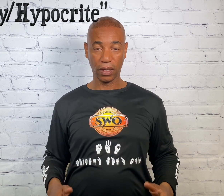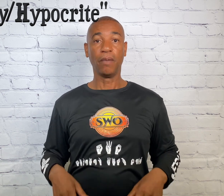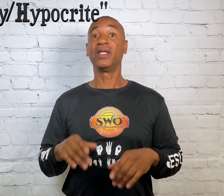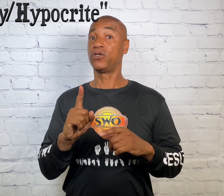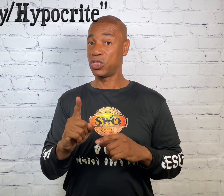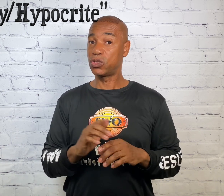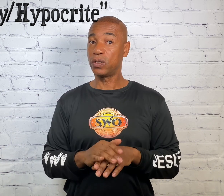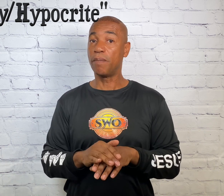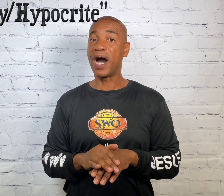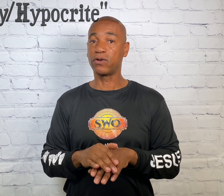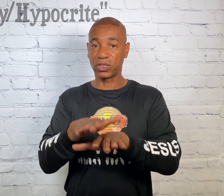but if you're just doing hypocrisy,